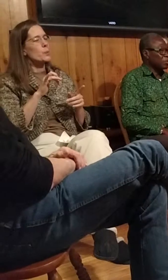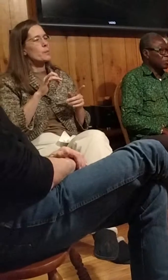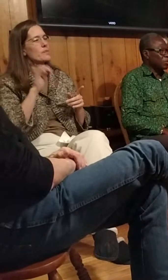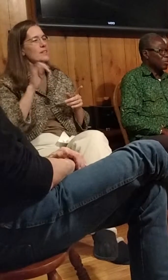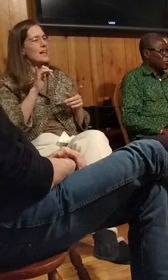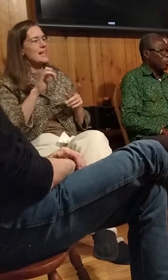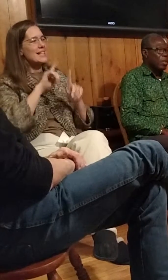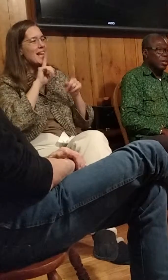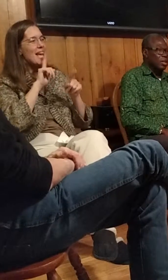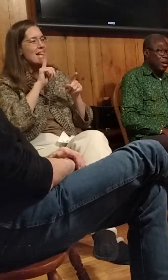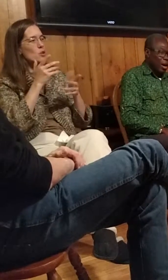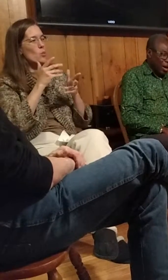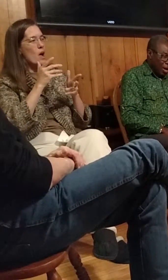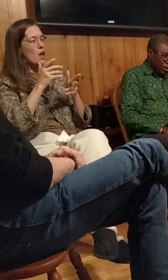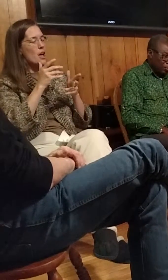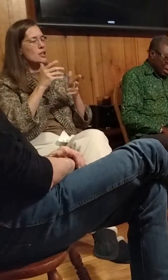Quran.